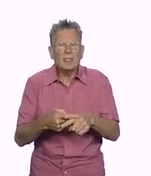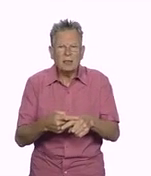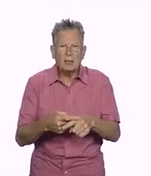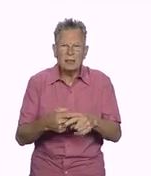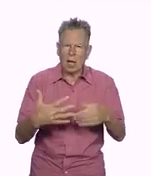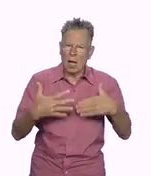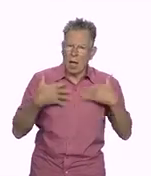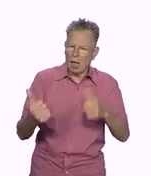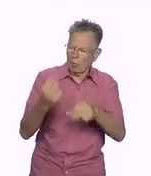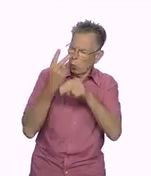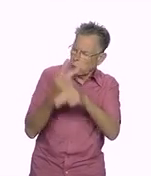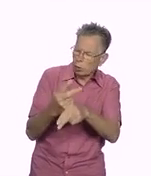Healthwatch in England,